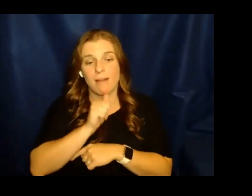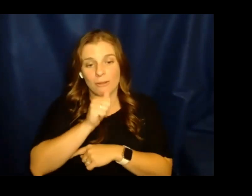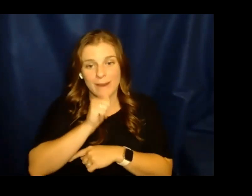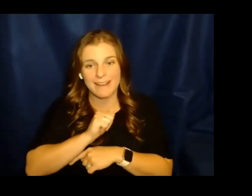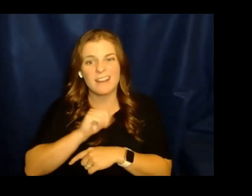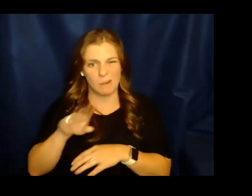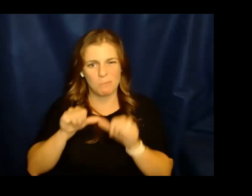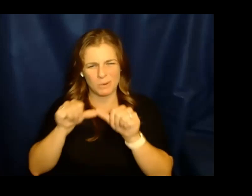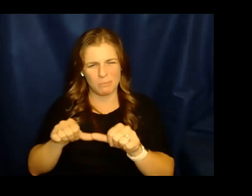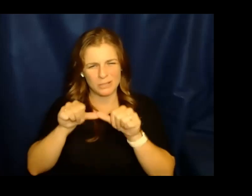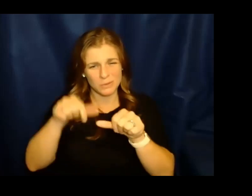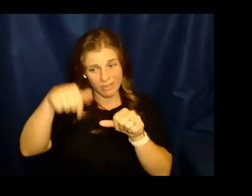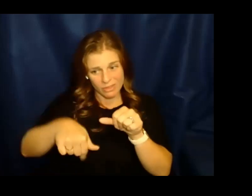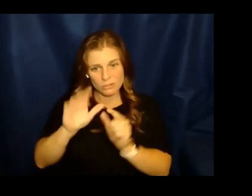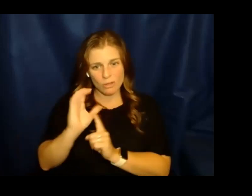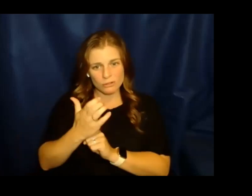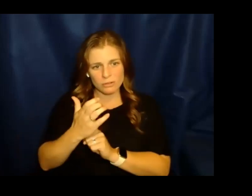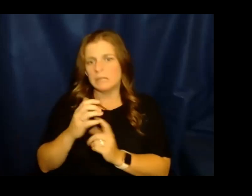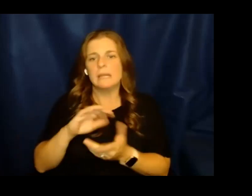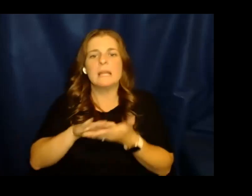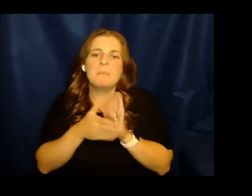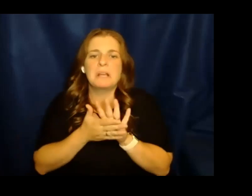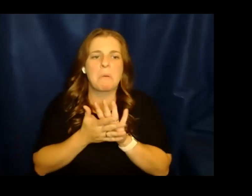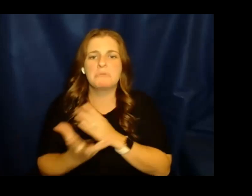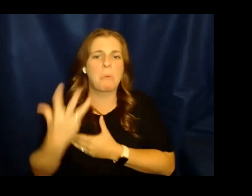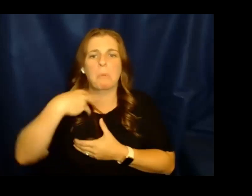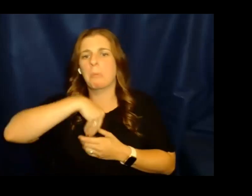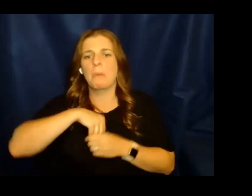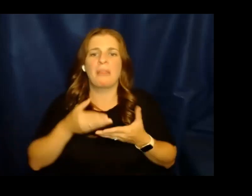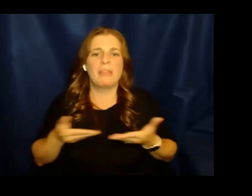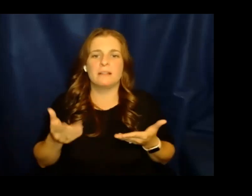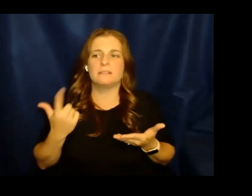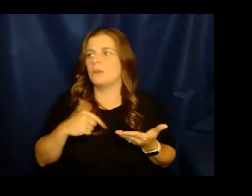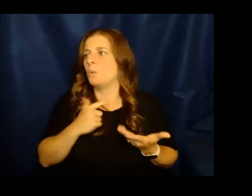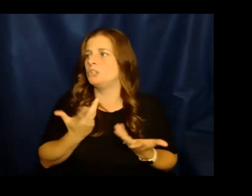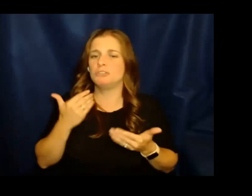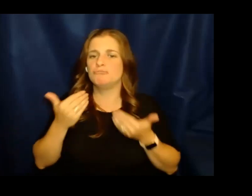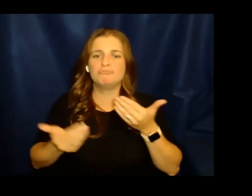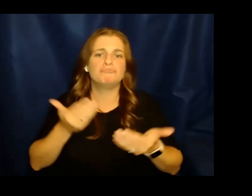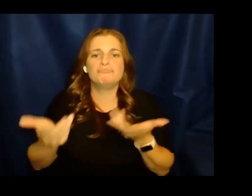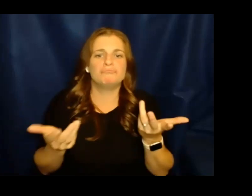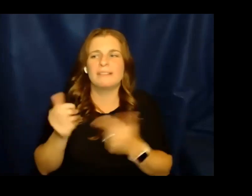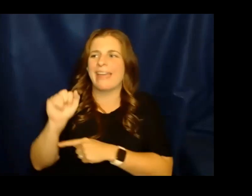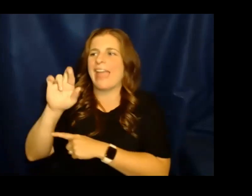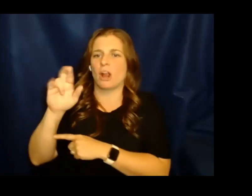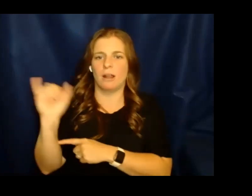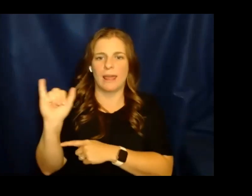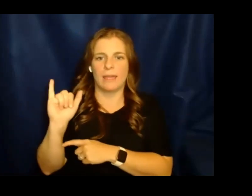it becomes a part of the air. It becomes a part of the things that we absorb, like pollution, and we